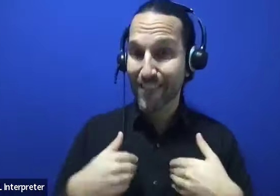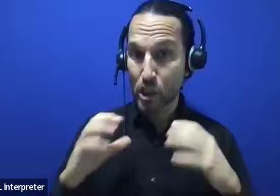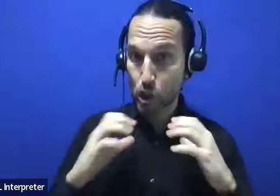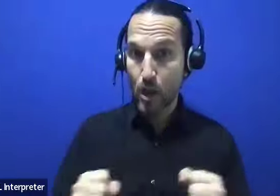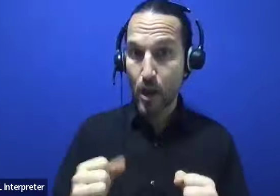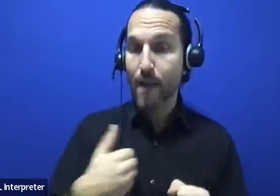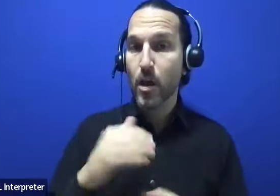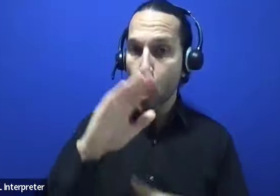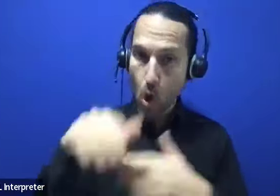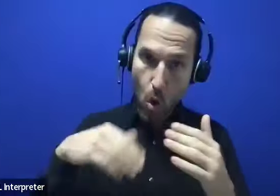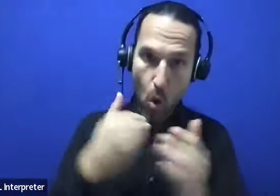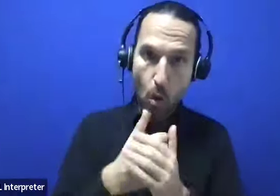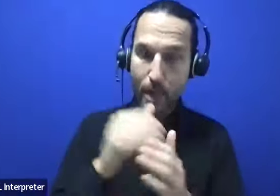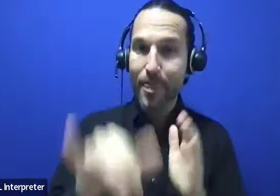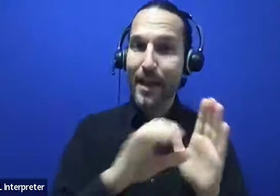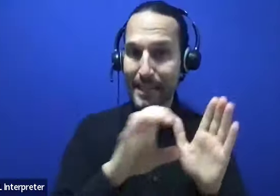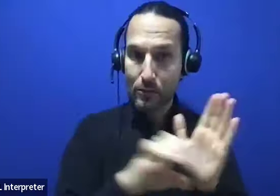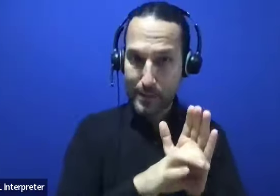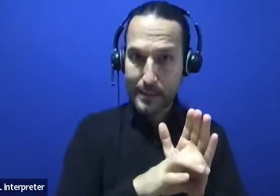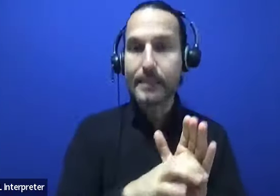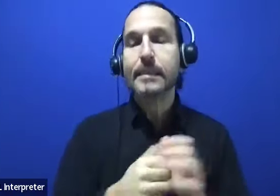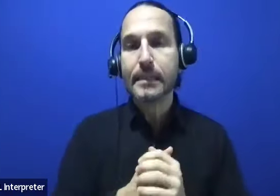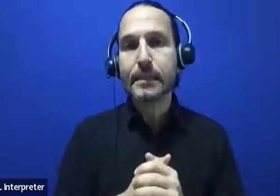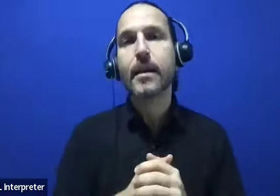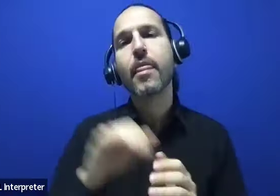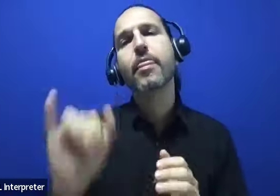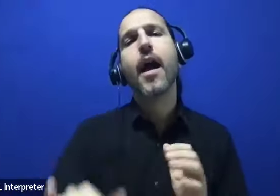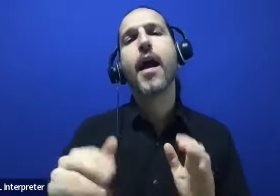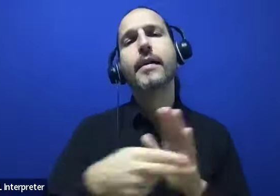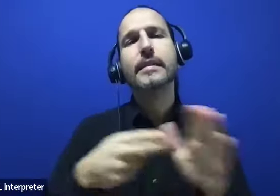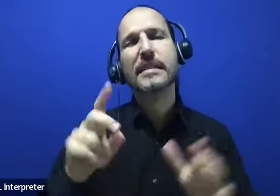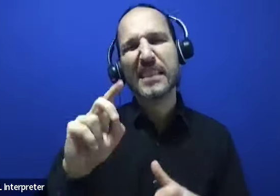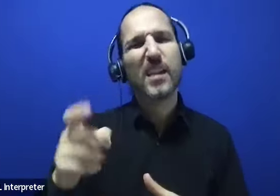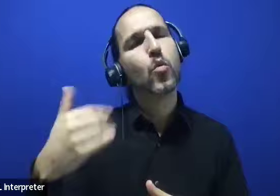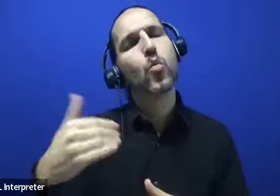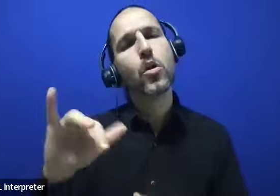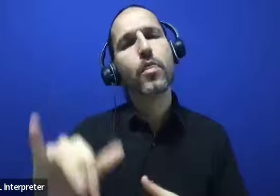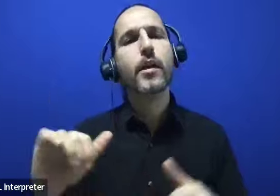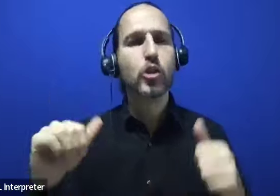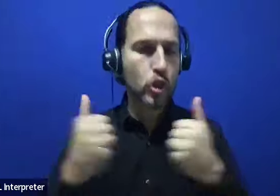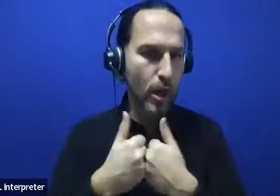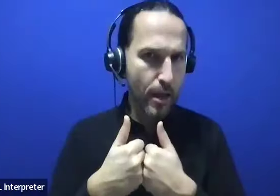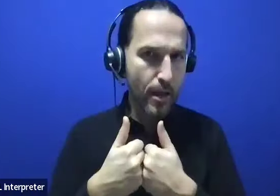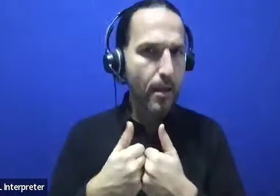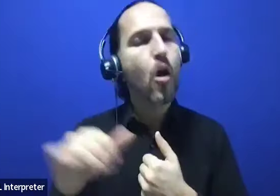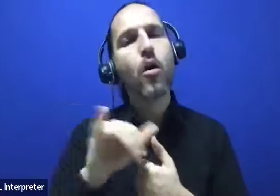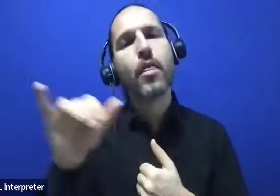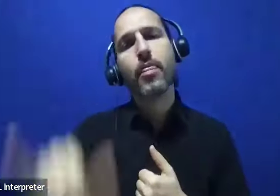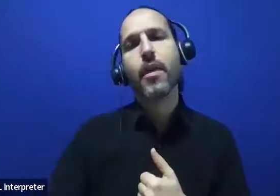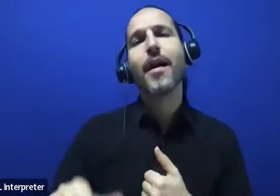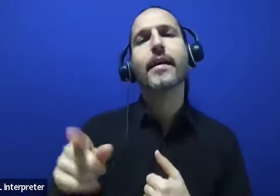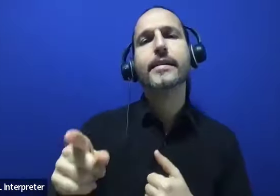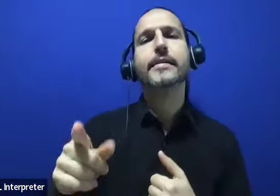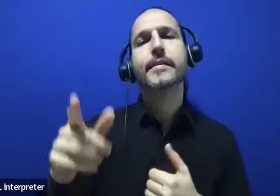will have all of the characteristics. This makes diagnosis obviously a little bit challenging, but also makes the syndrome